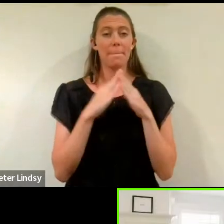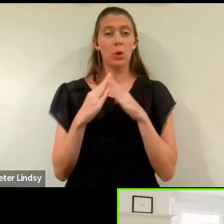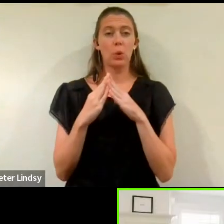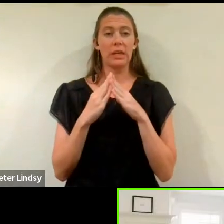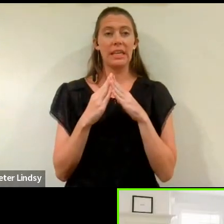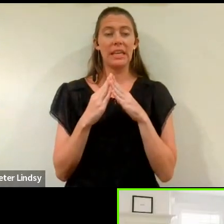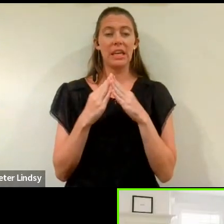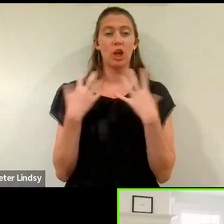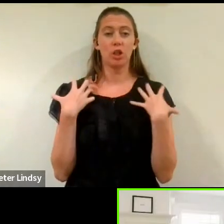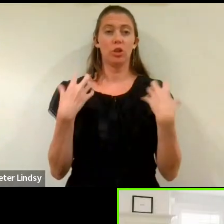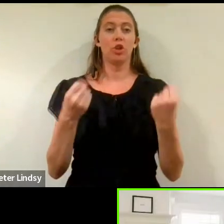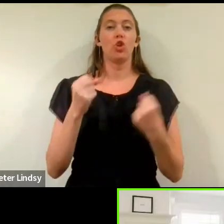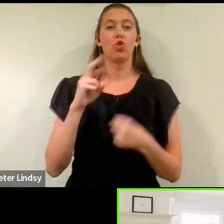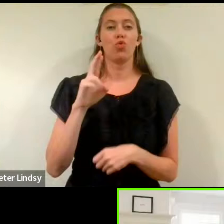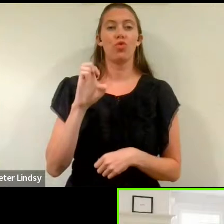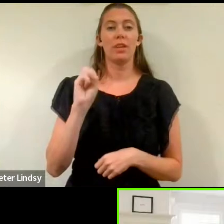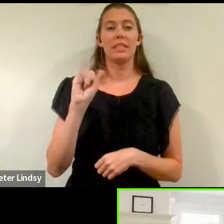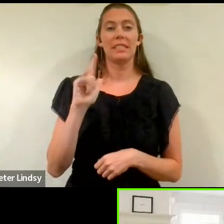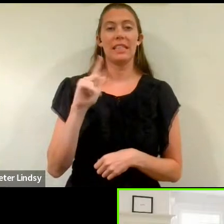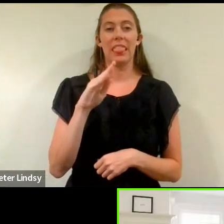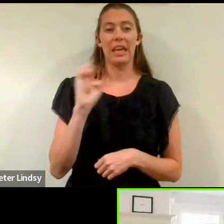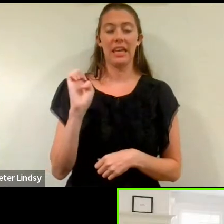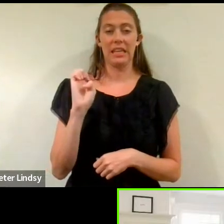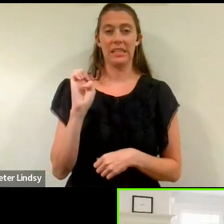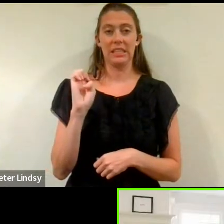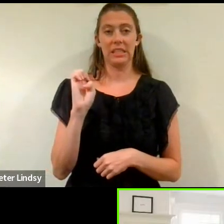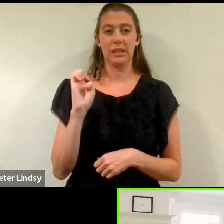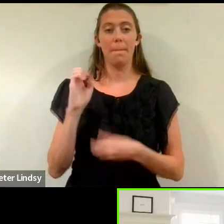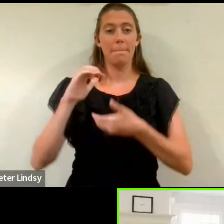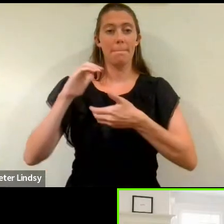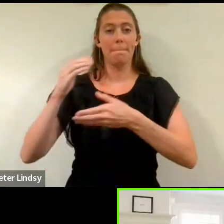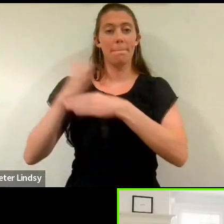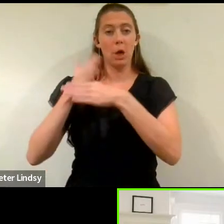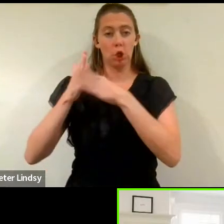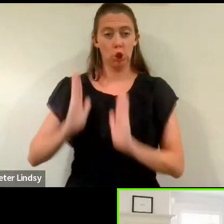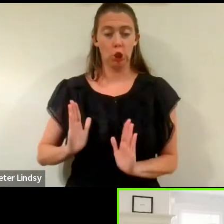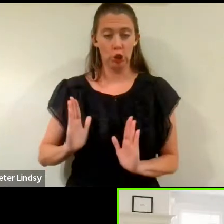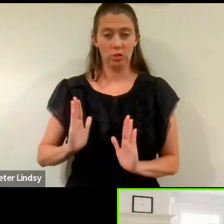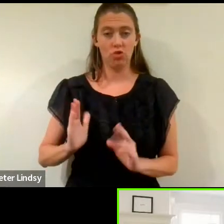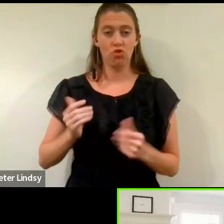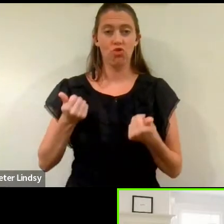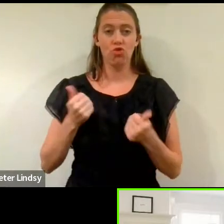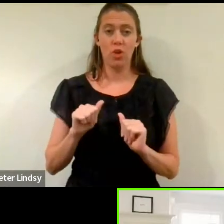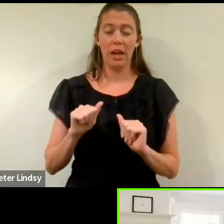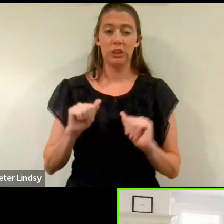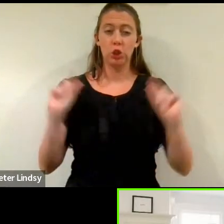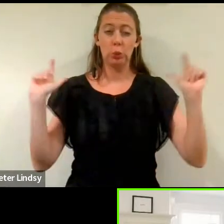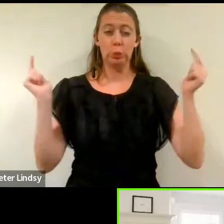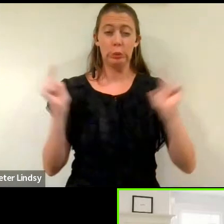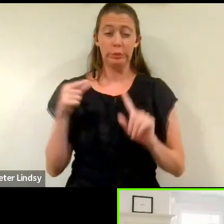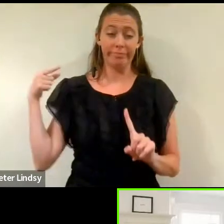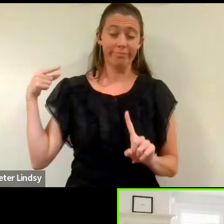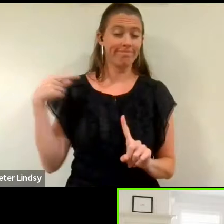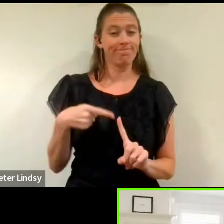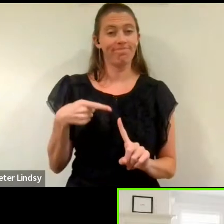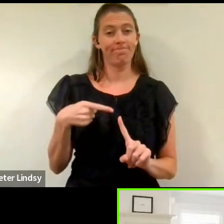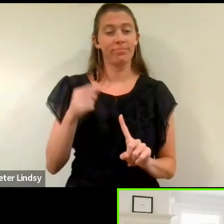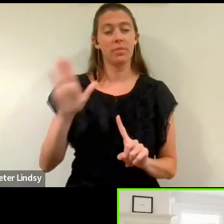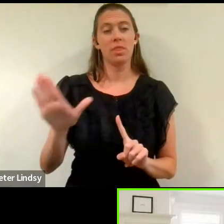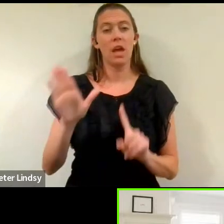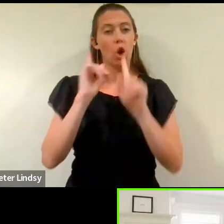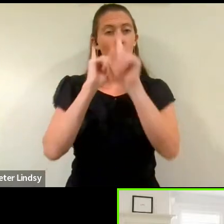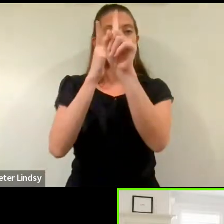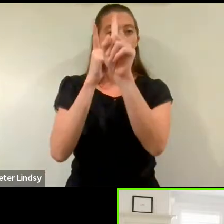that they have access to and really highlighting the things that need to be